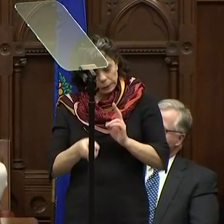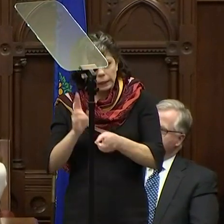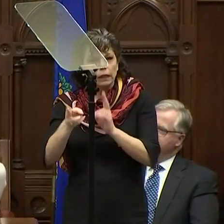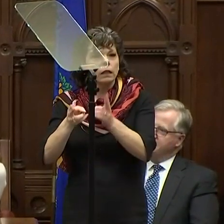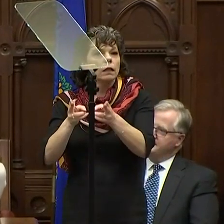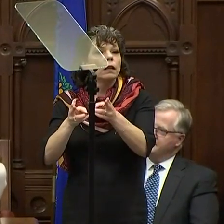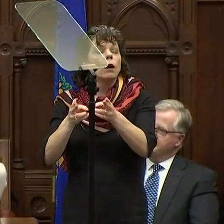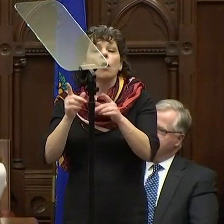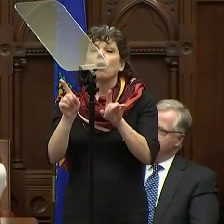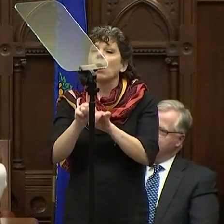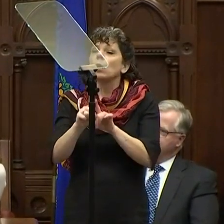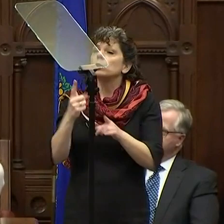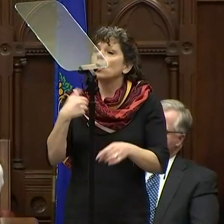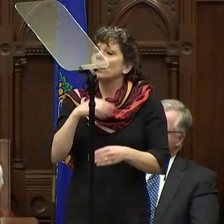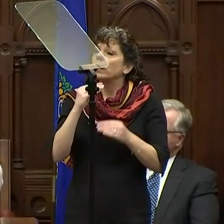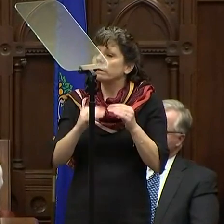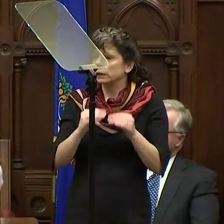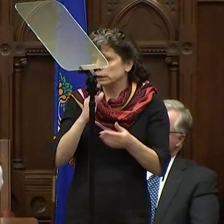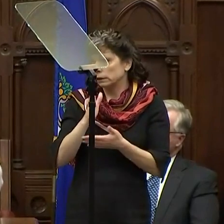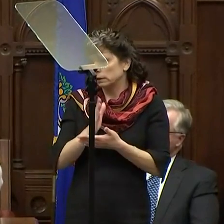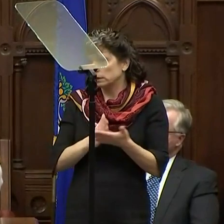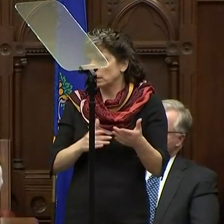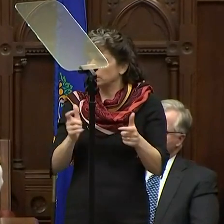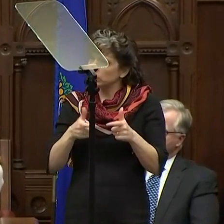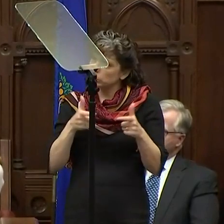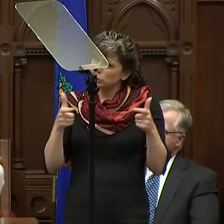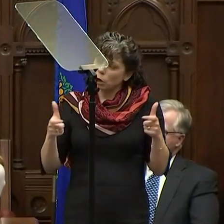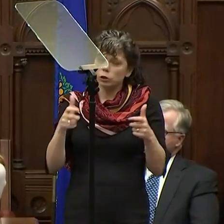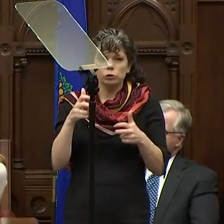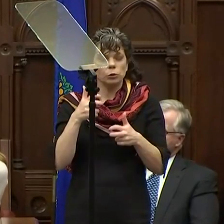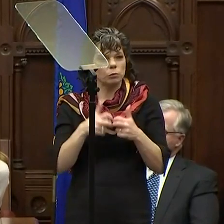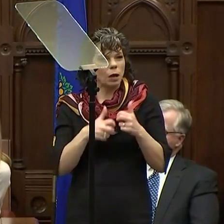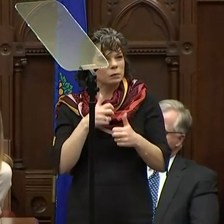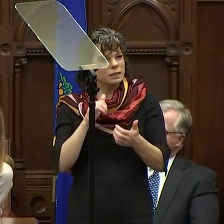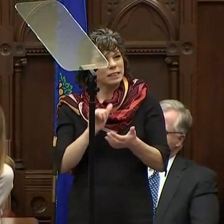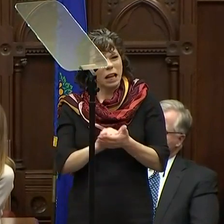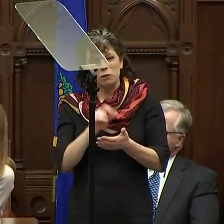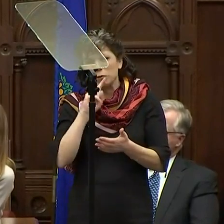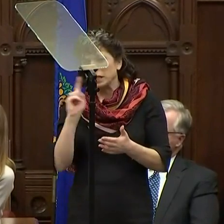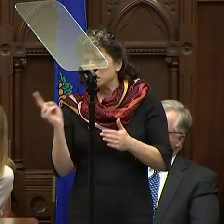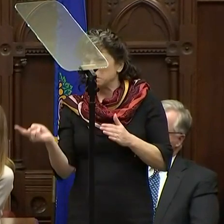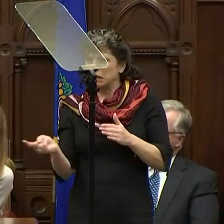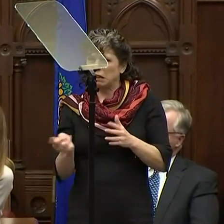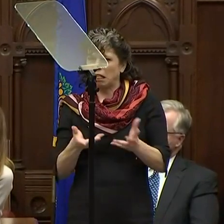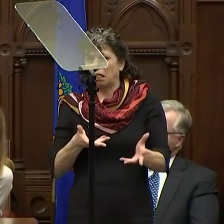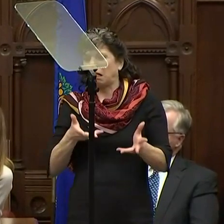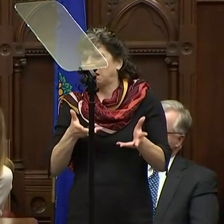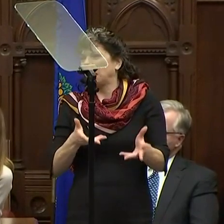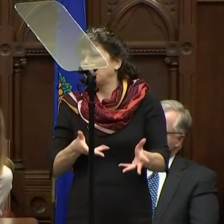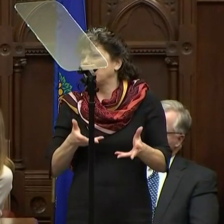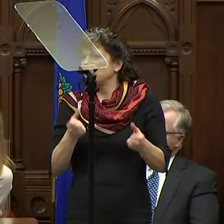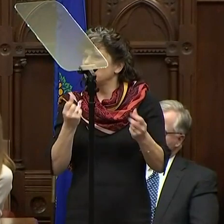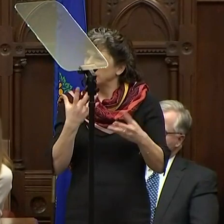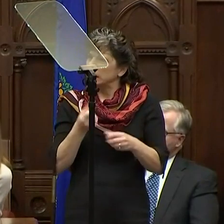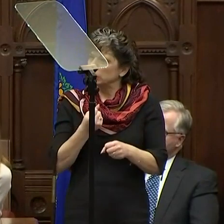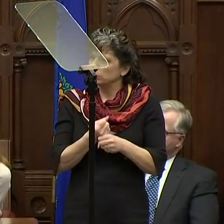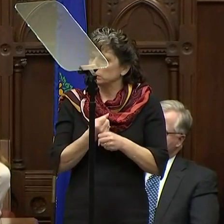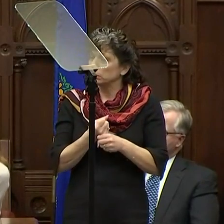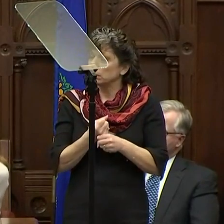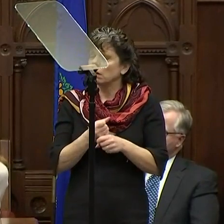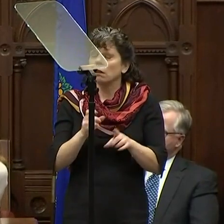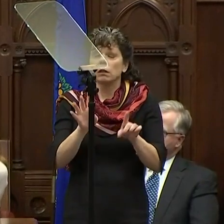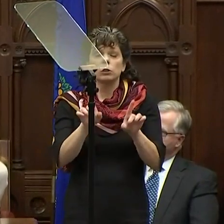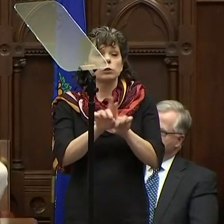And we're also fixing some of those larger problems that have been festering for years. Speaking of